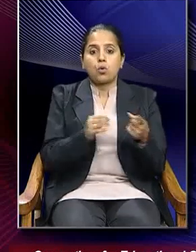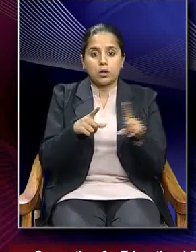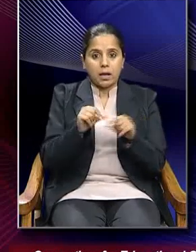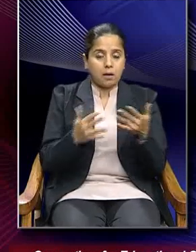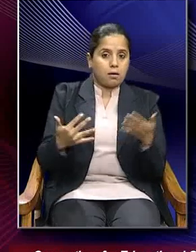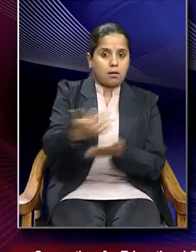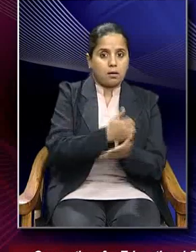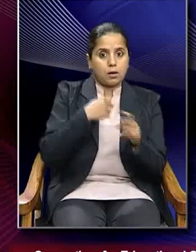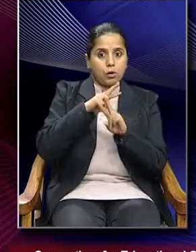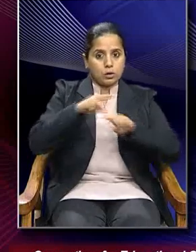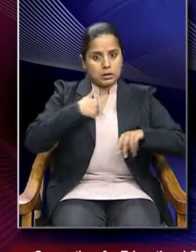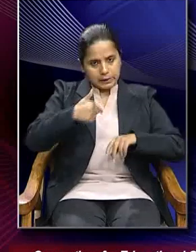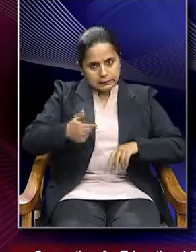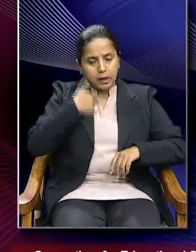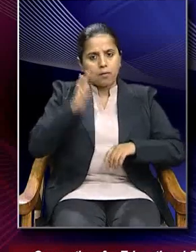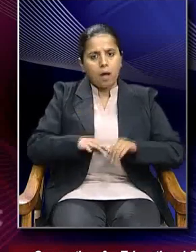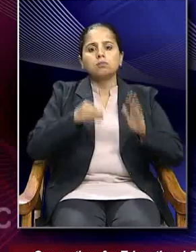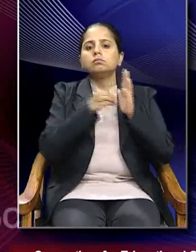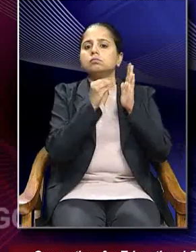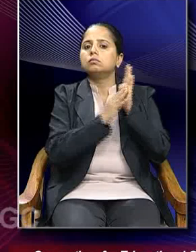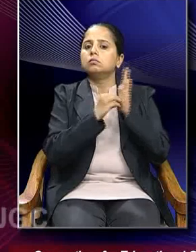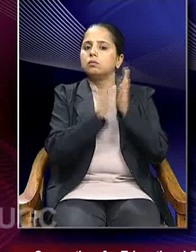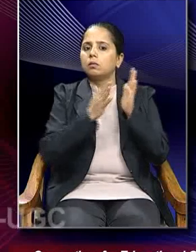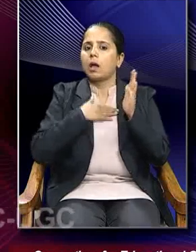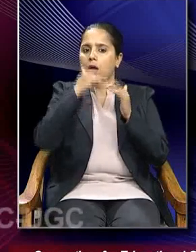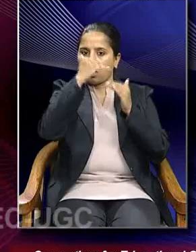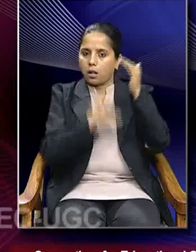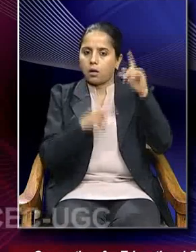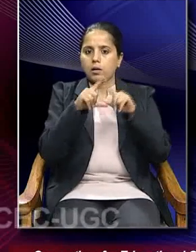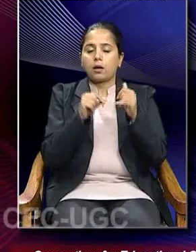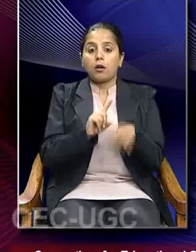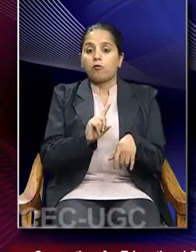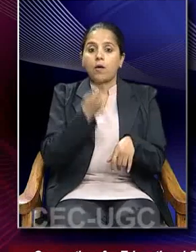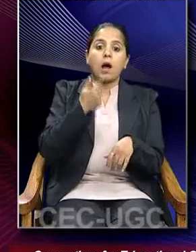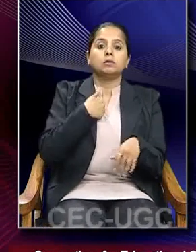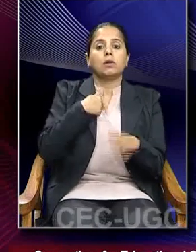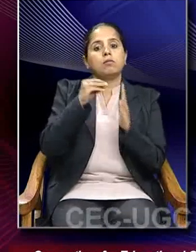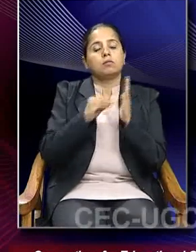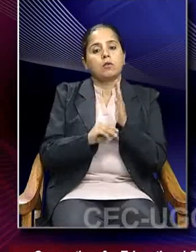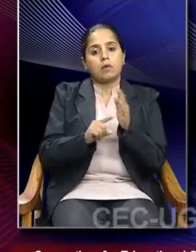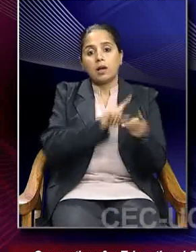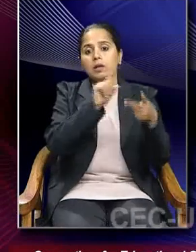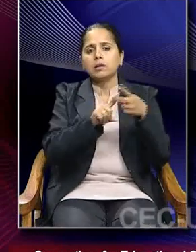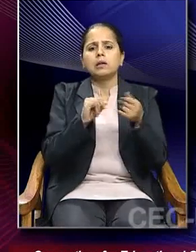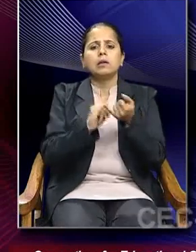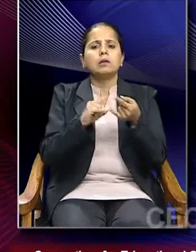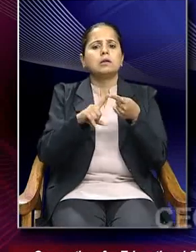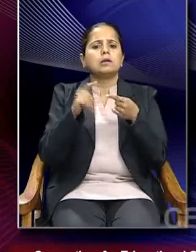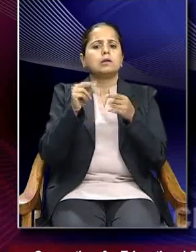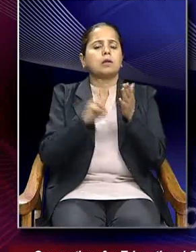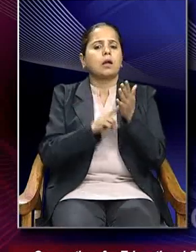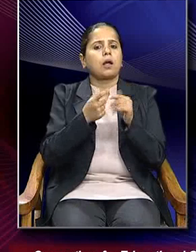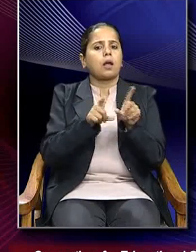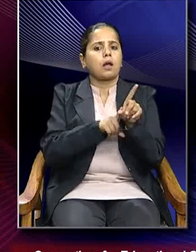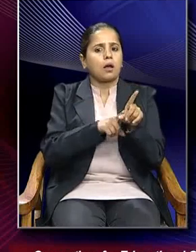researcher himself or herself generates. So, it's a first hand data. Secondary data is